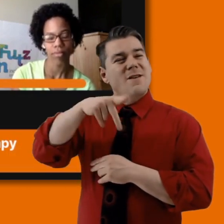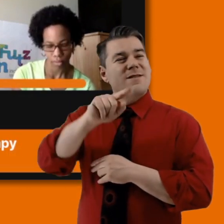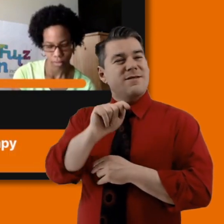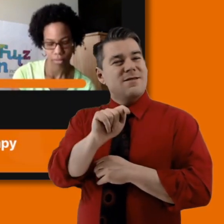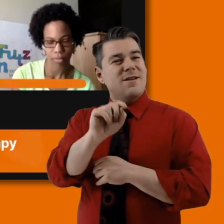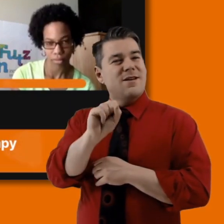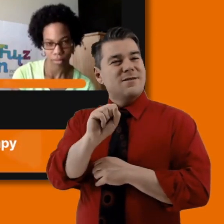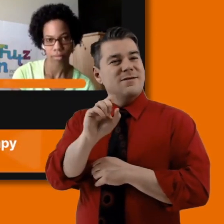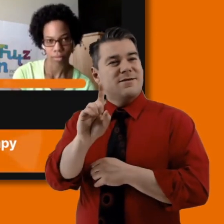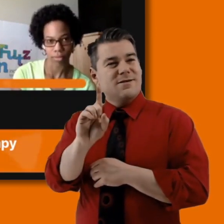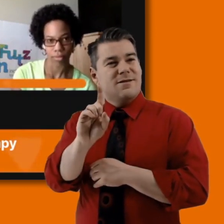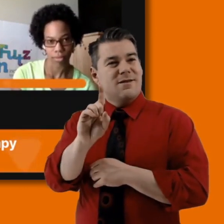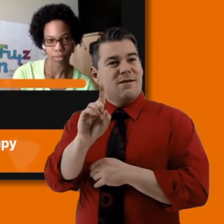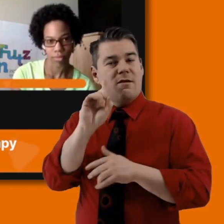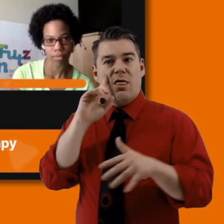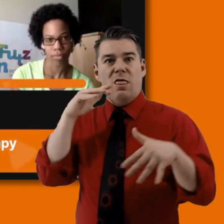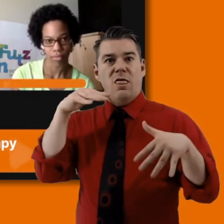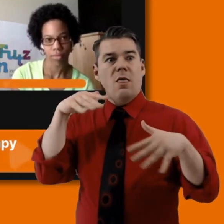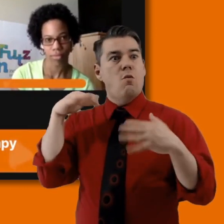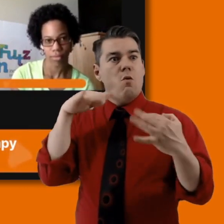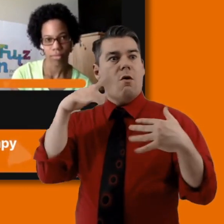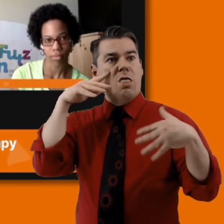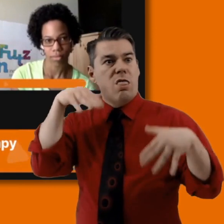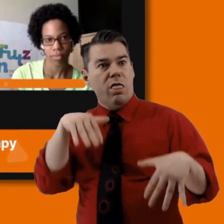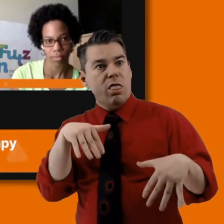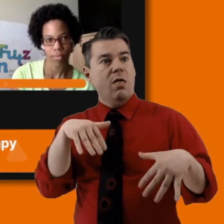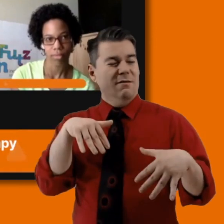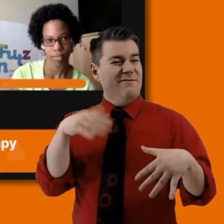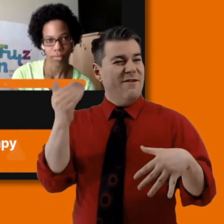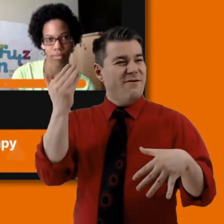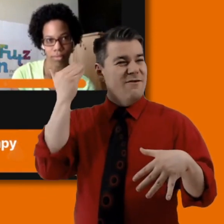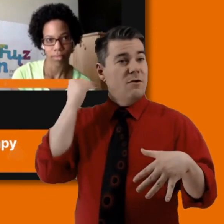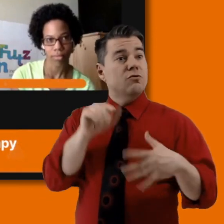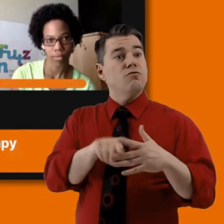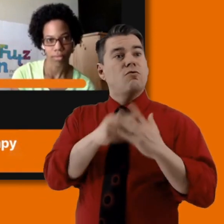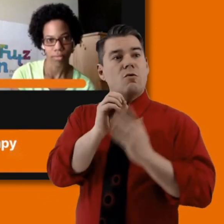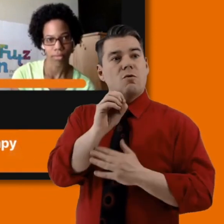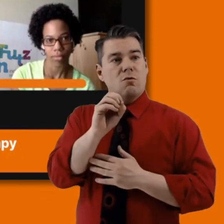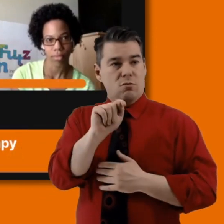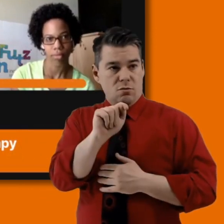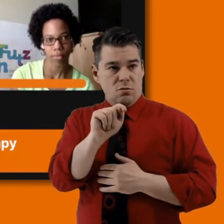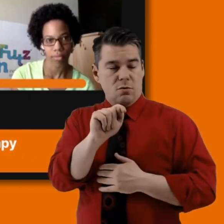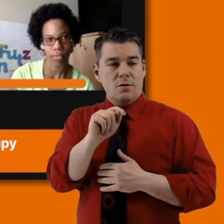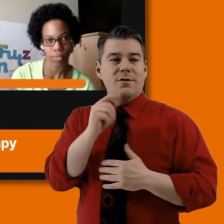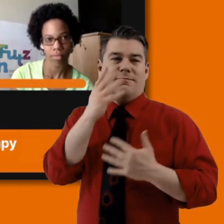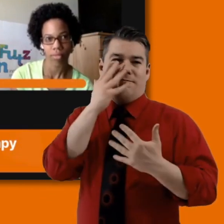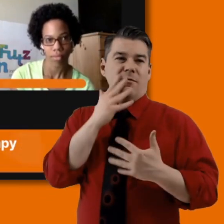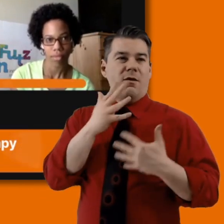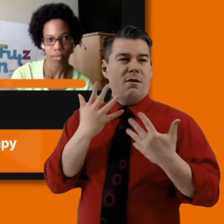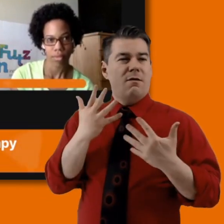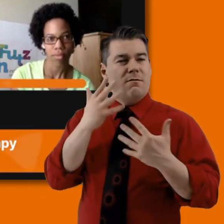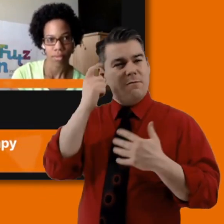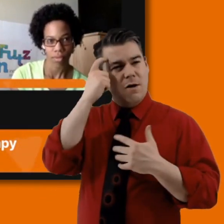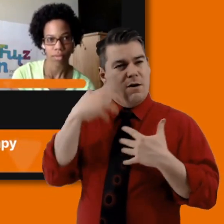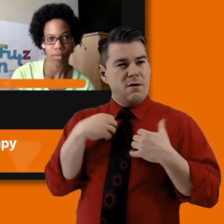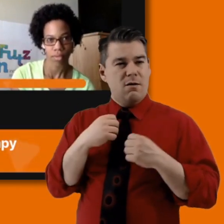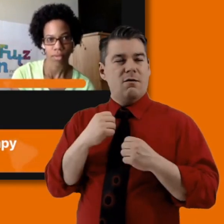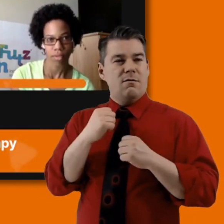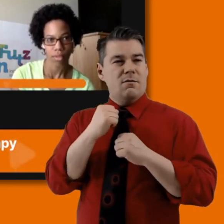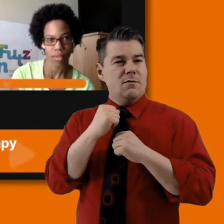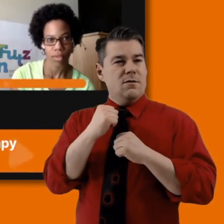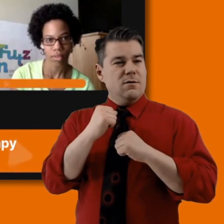stress disorder. And that was where OT started. And sadly, because of a lot of mental health infrastructure,